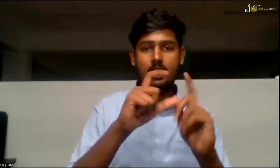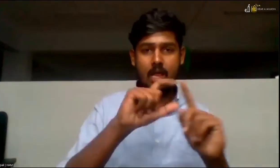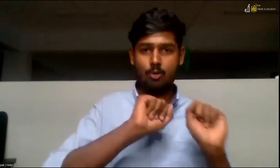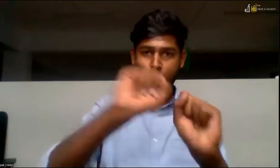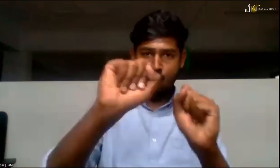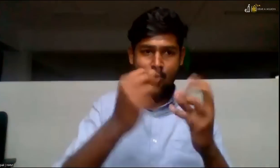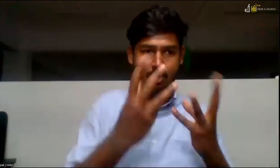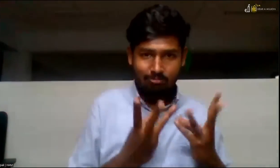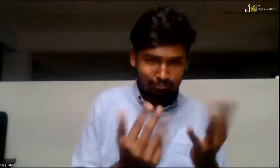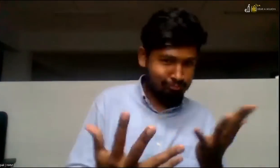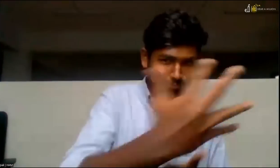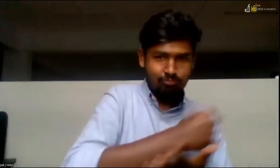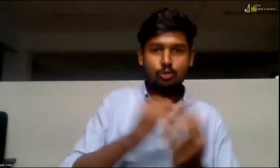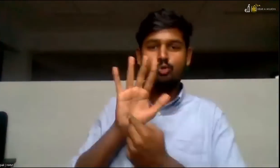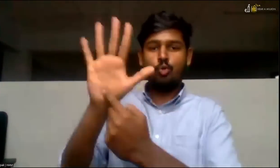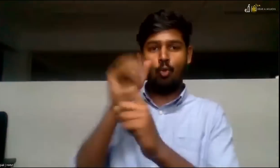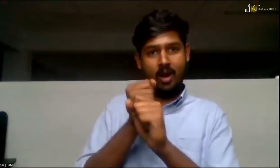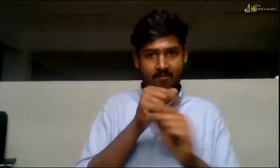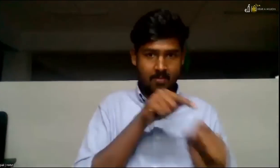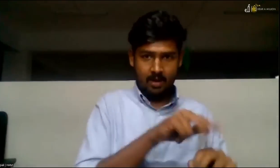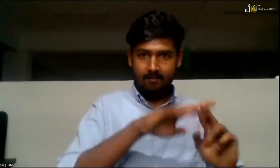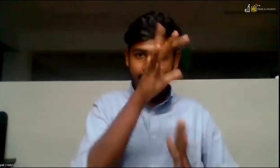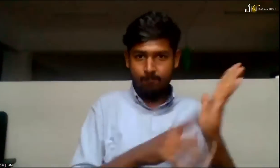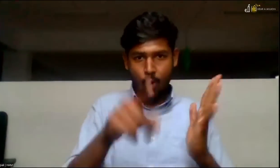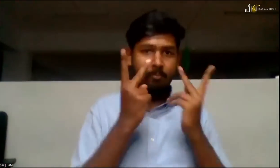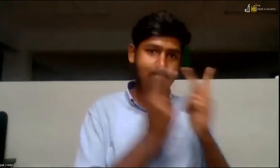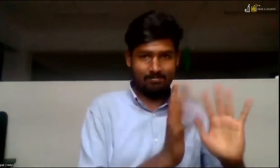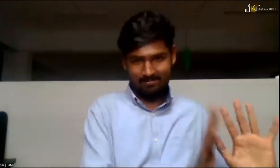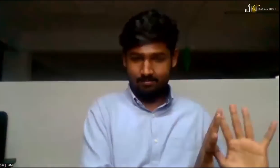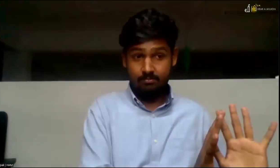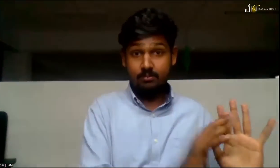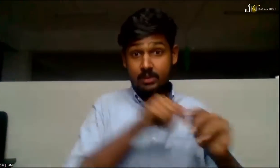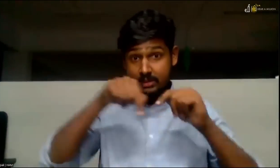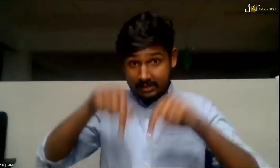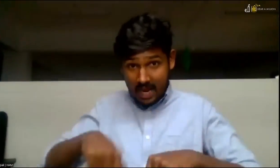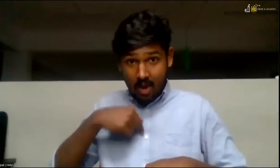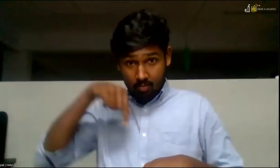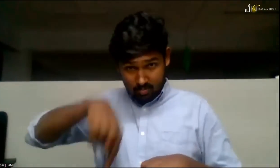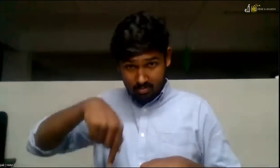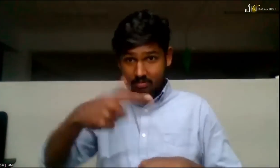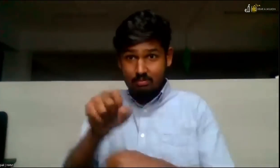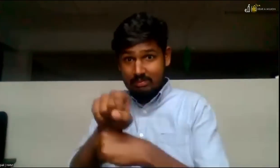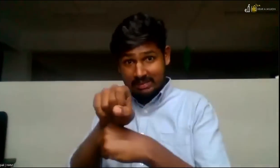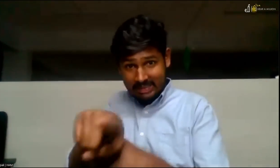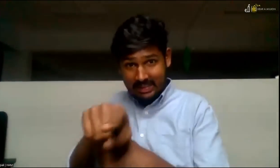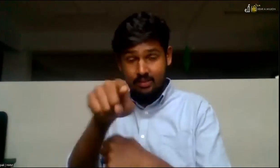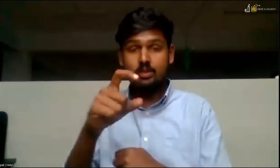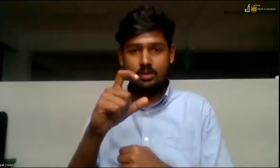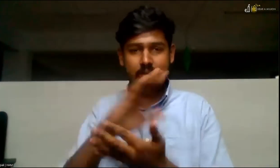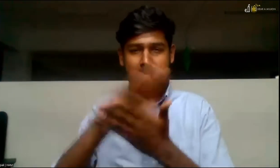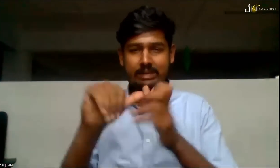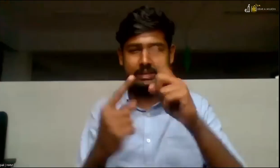Language we have to fill up in. So that is for the government. We have the ISL form, and